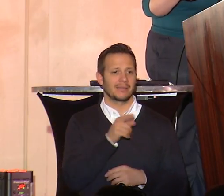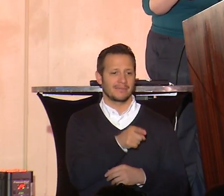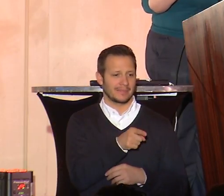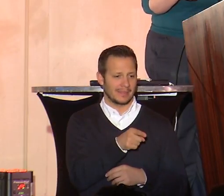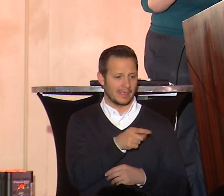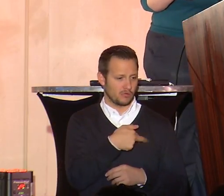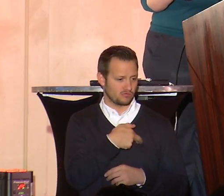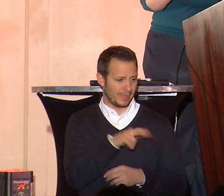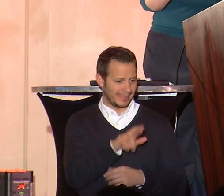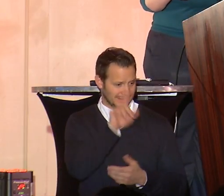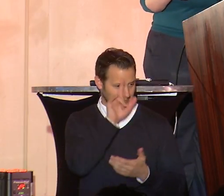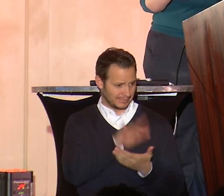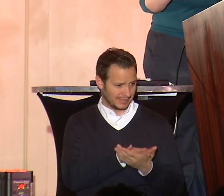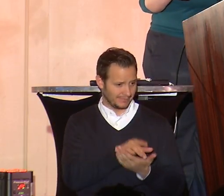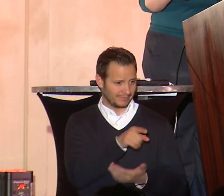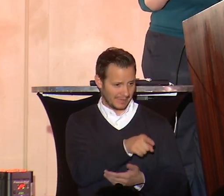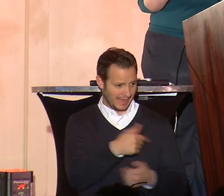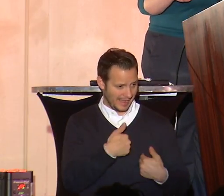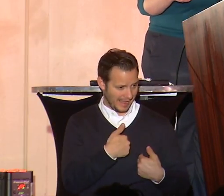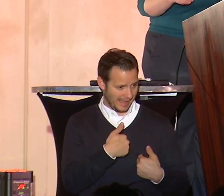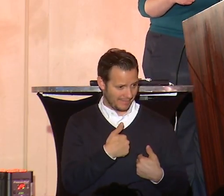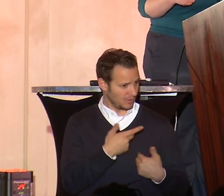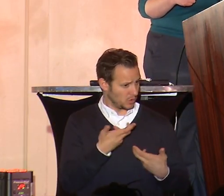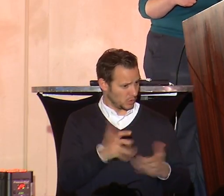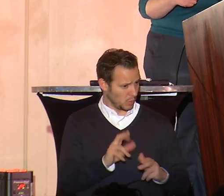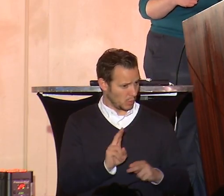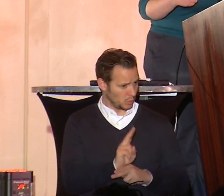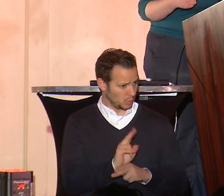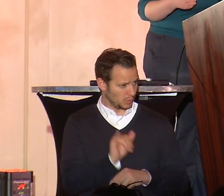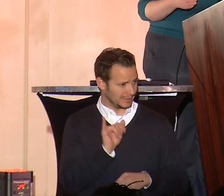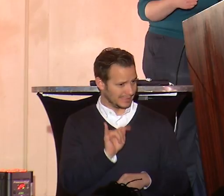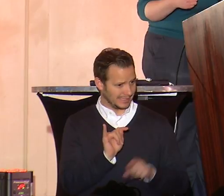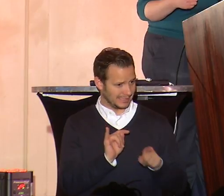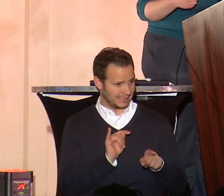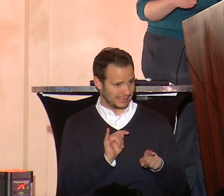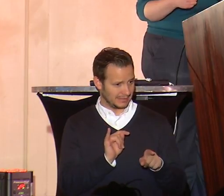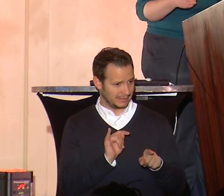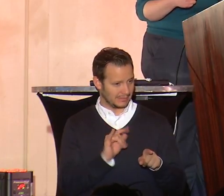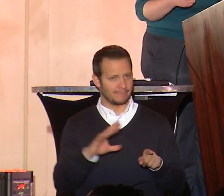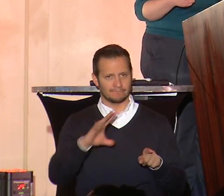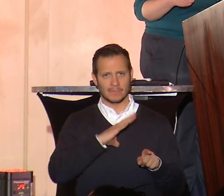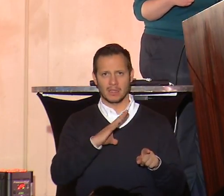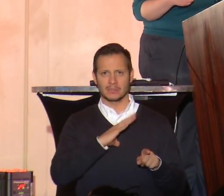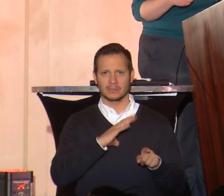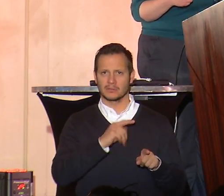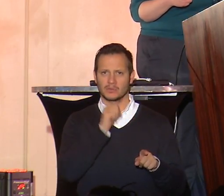religious beliefs, then they don't have to use it. But they don't get to decide for the rest of us.